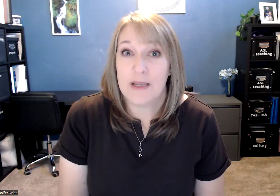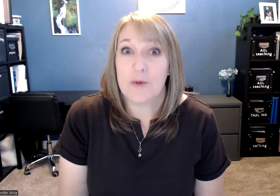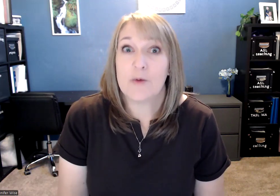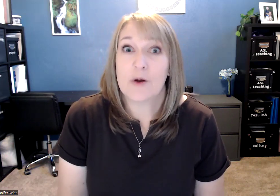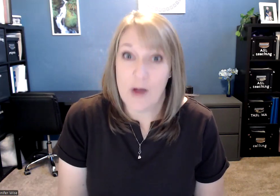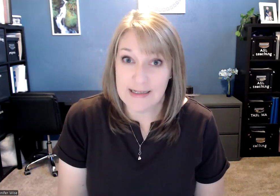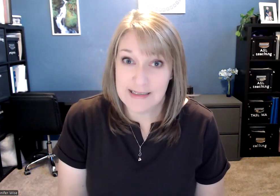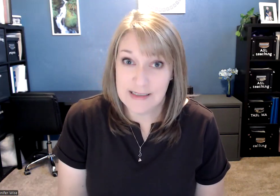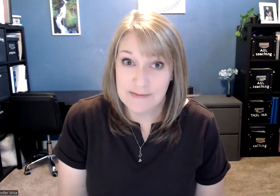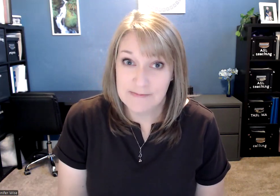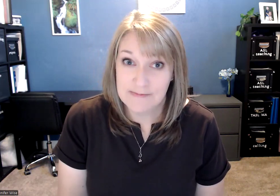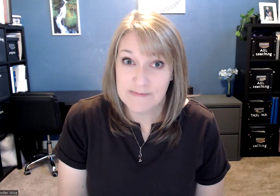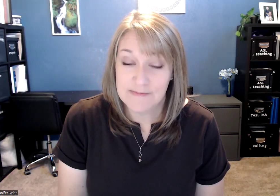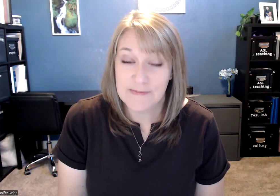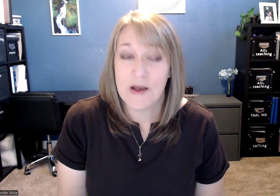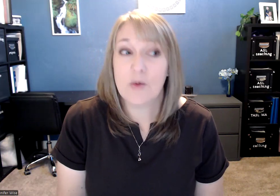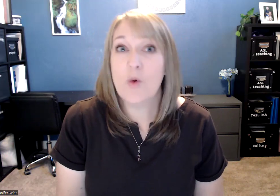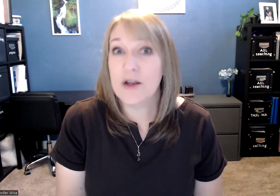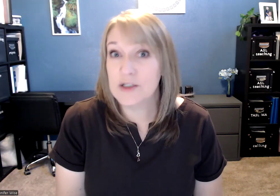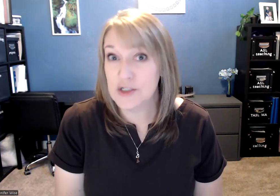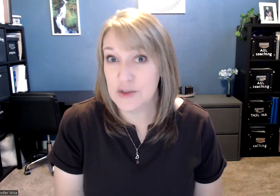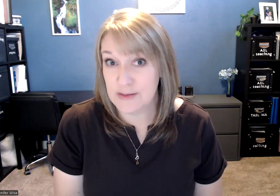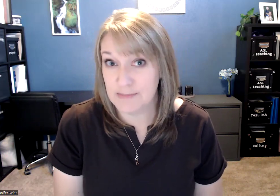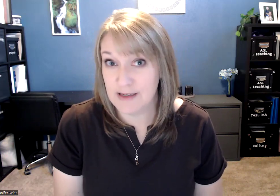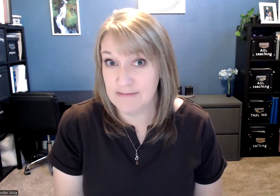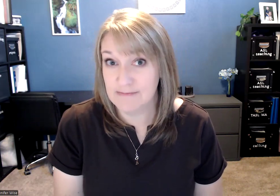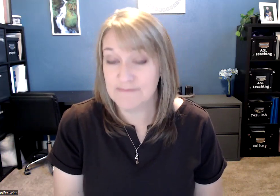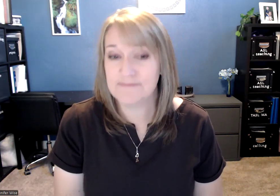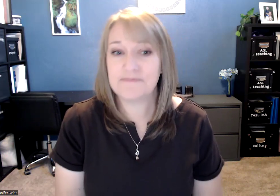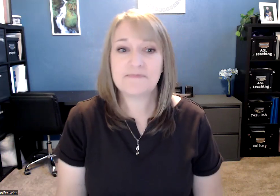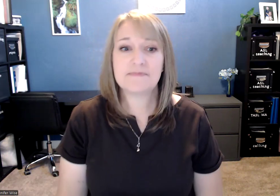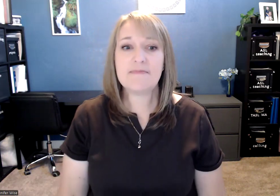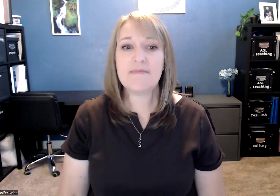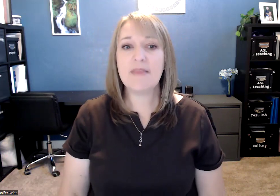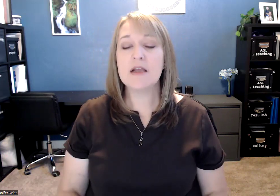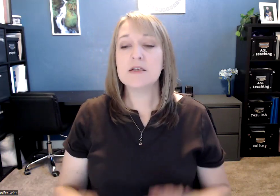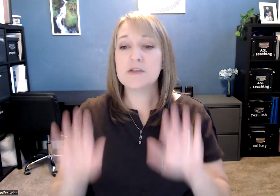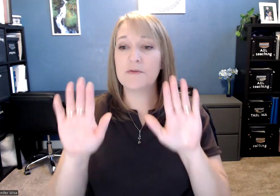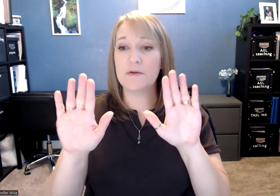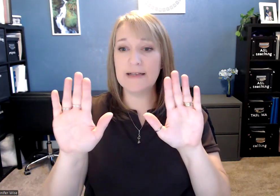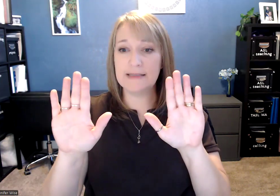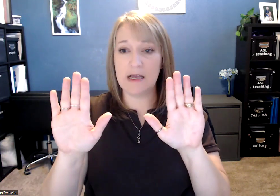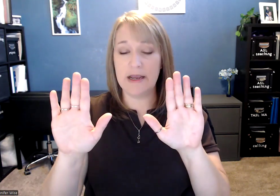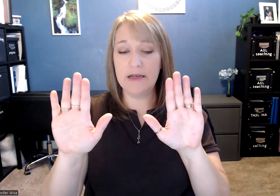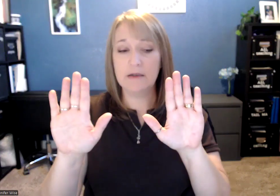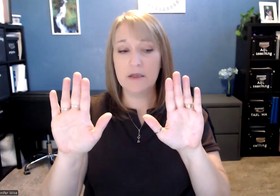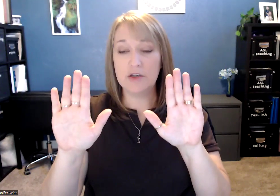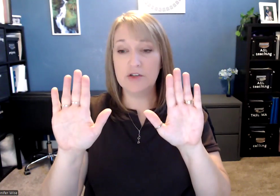a request. I want you to do something. So for that sign, you do